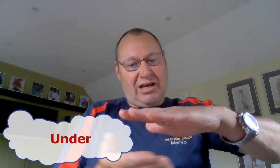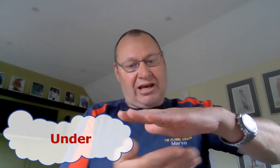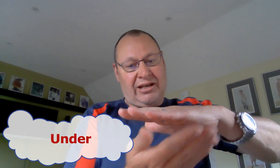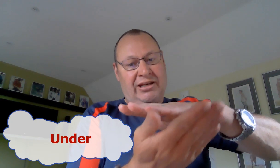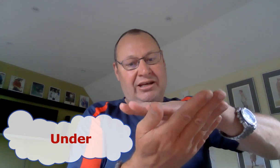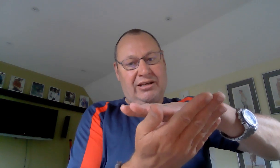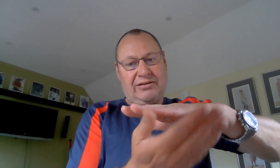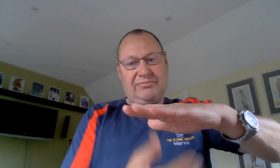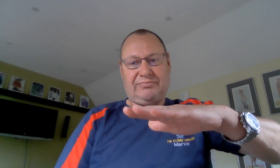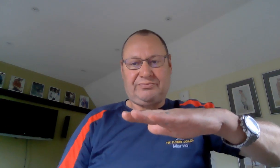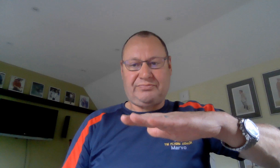Under.